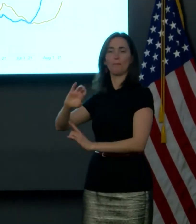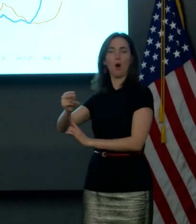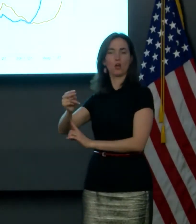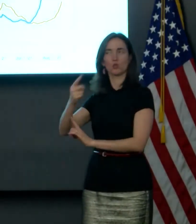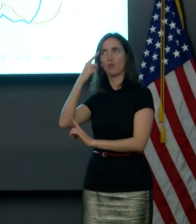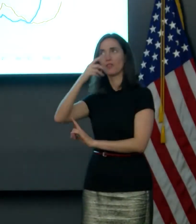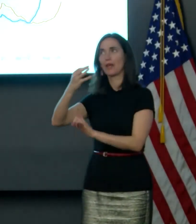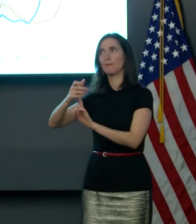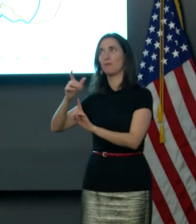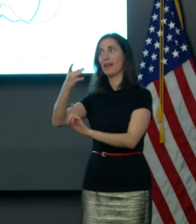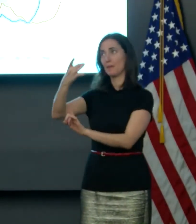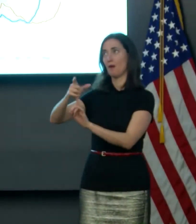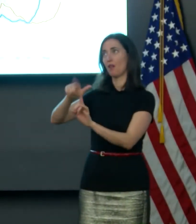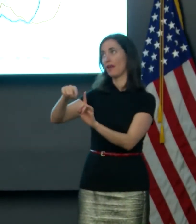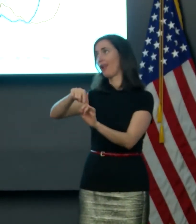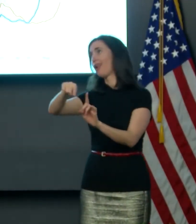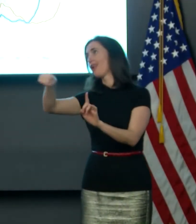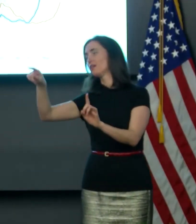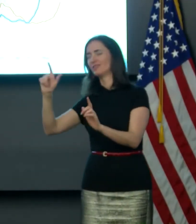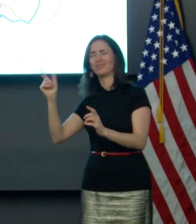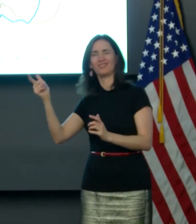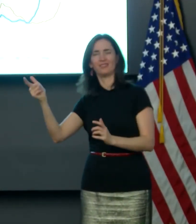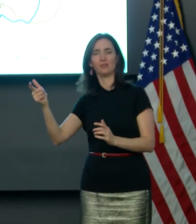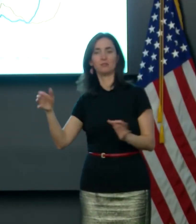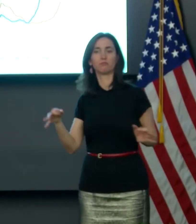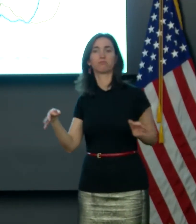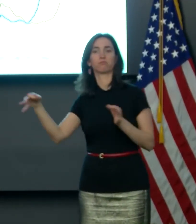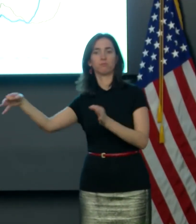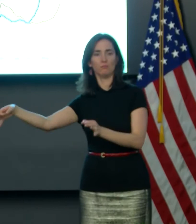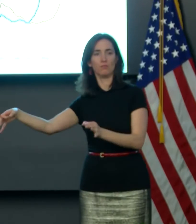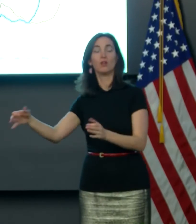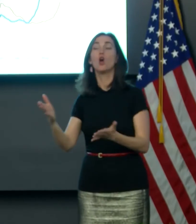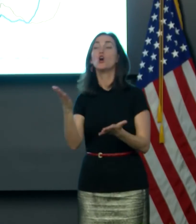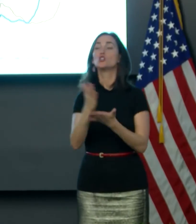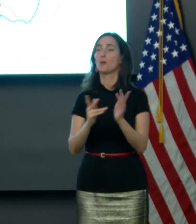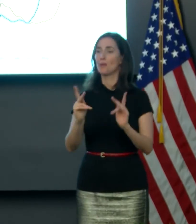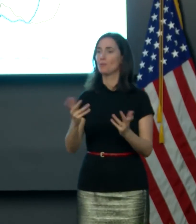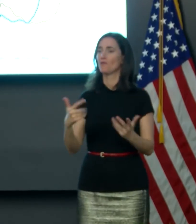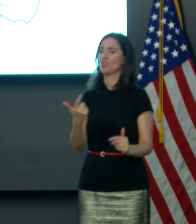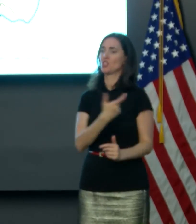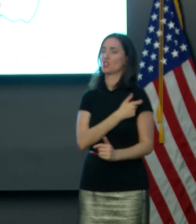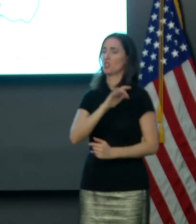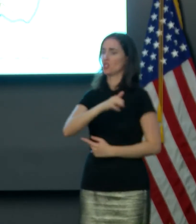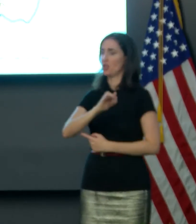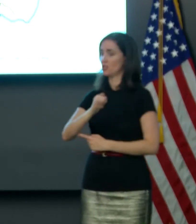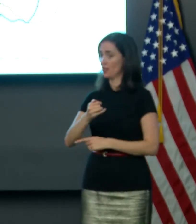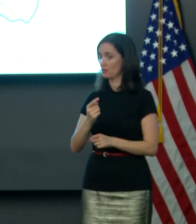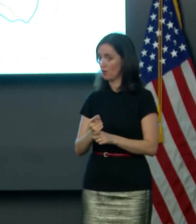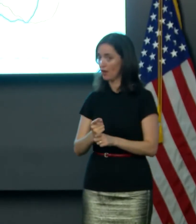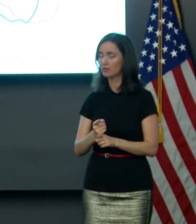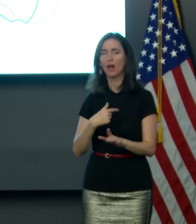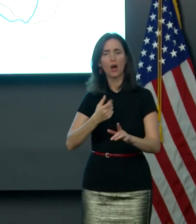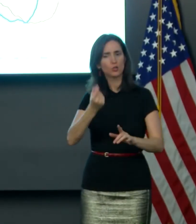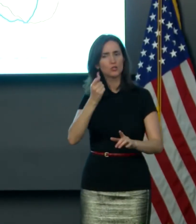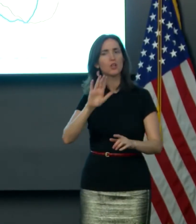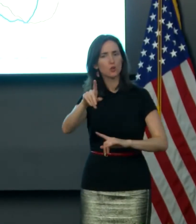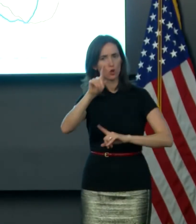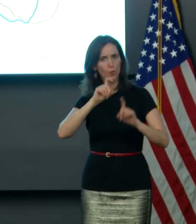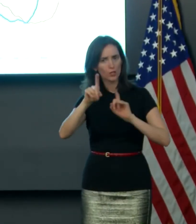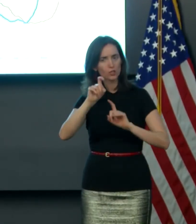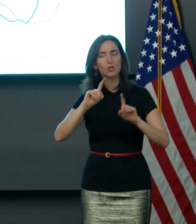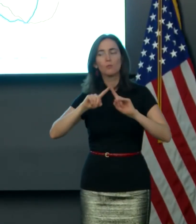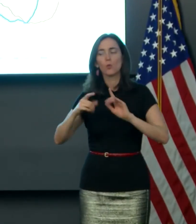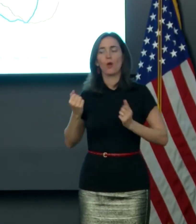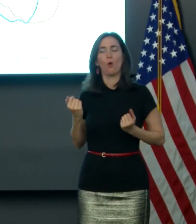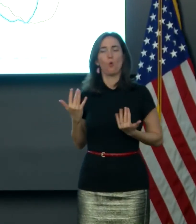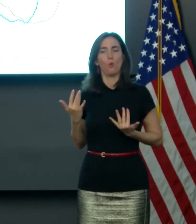So for people who receive the Johnson & Johnson vaccine, I understand the question. I think that's a legitimate concern. We're just holding out for a little bit more data